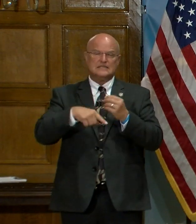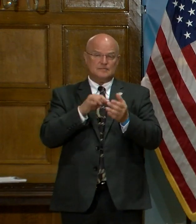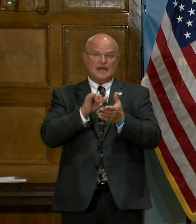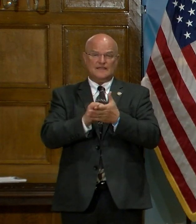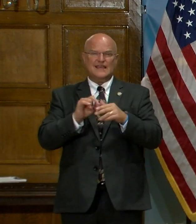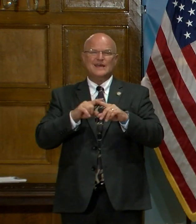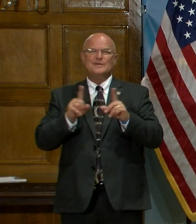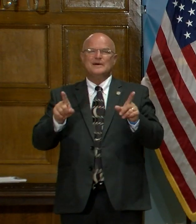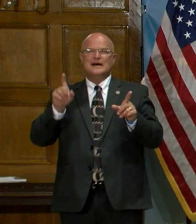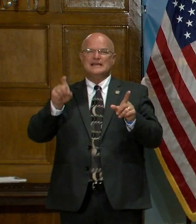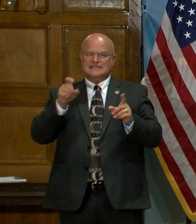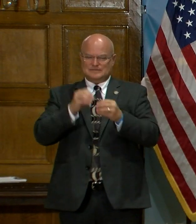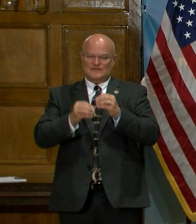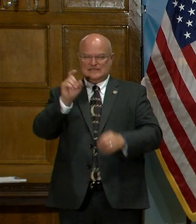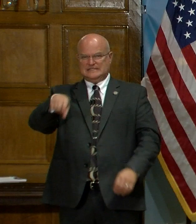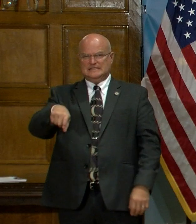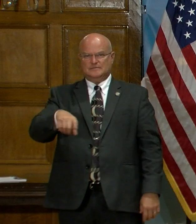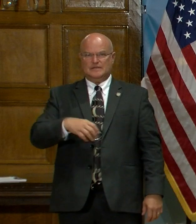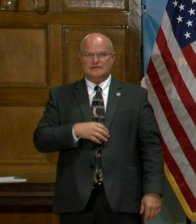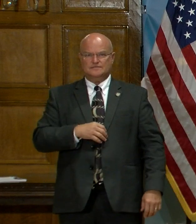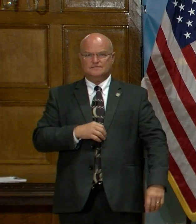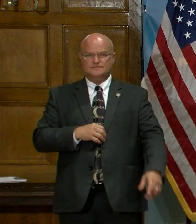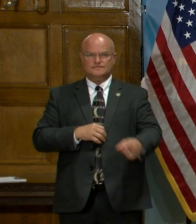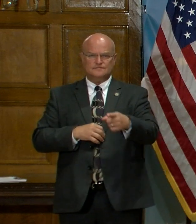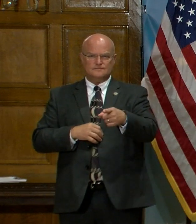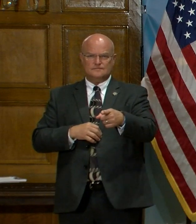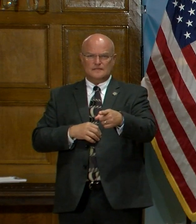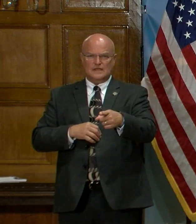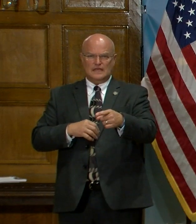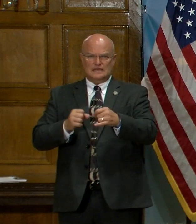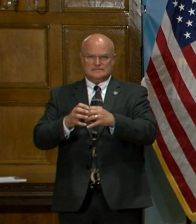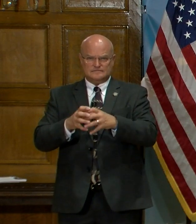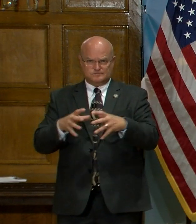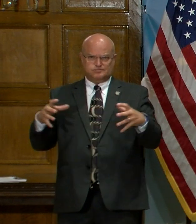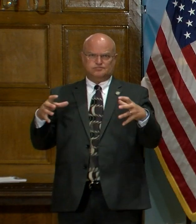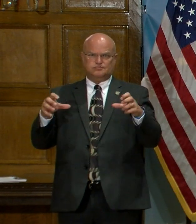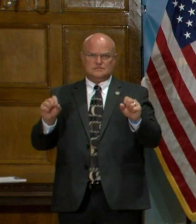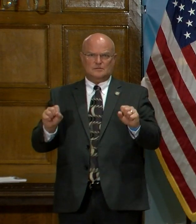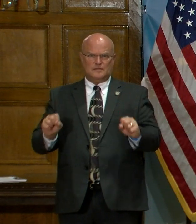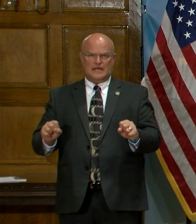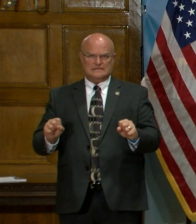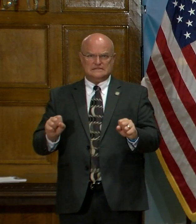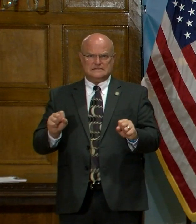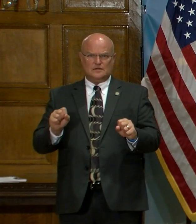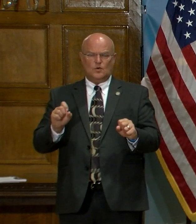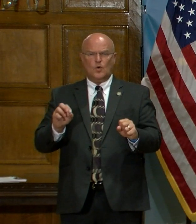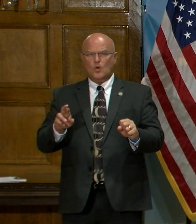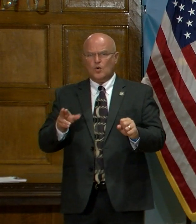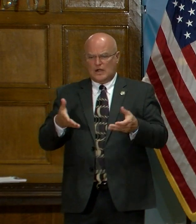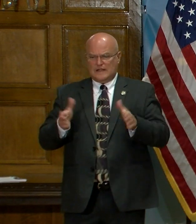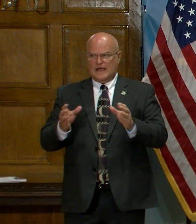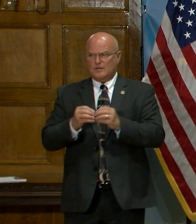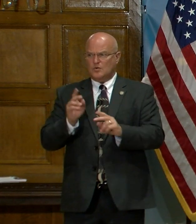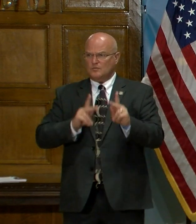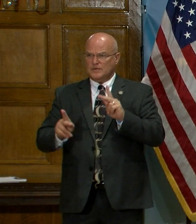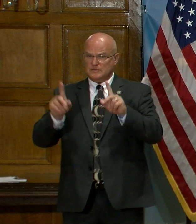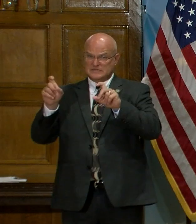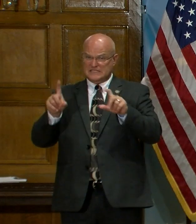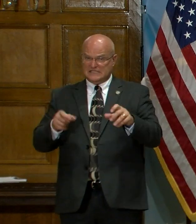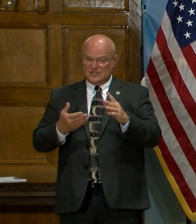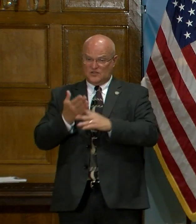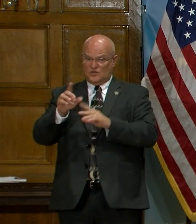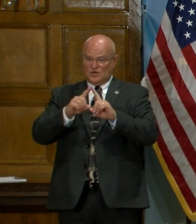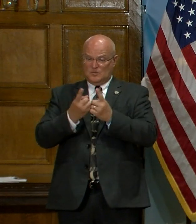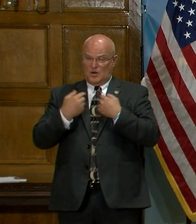about that, but that needs to be fixed. Is there any way to expand the capacity or allow more people to get tested